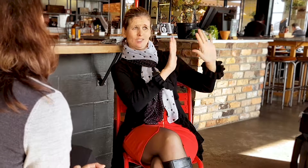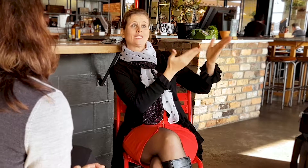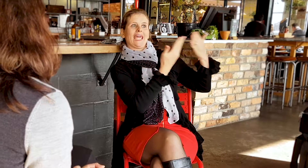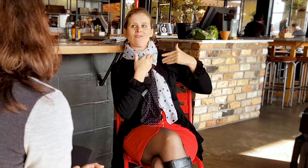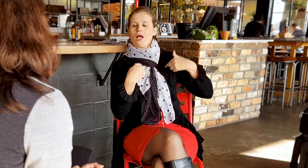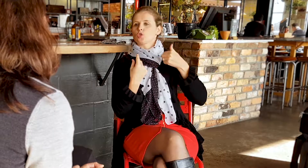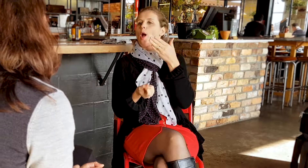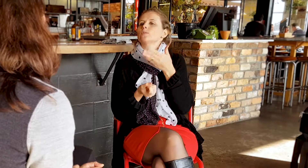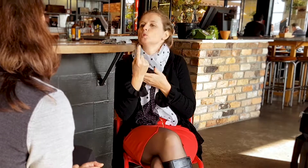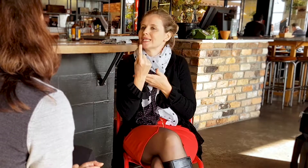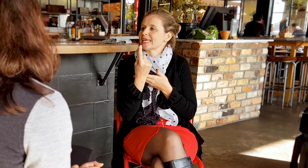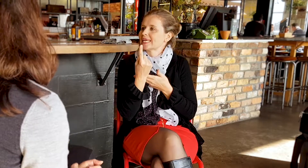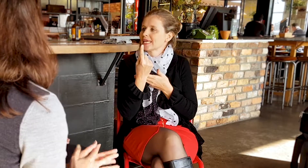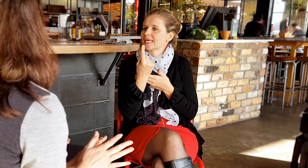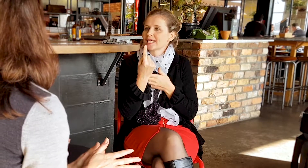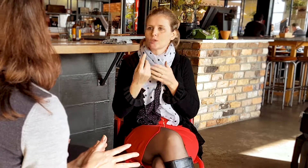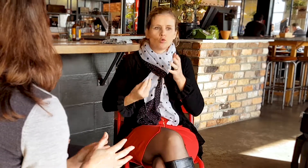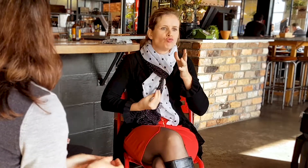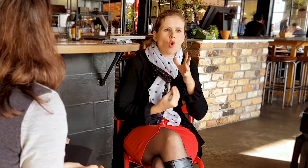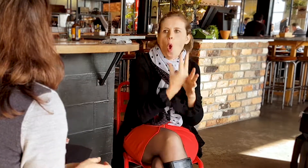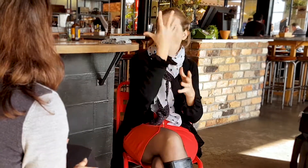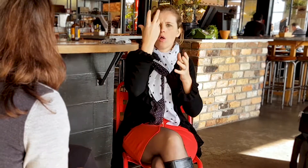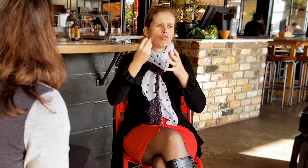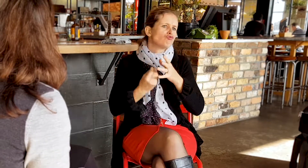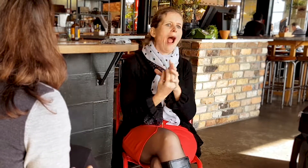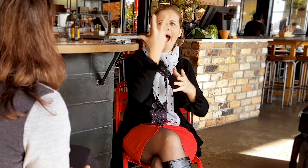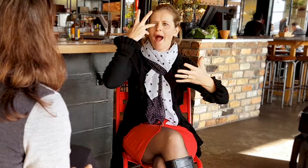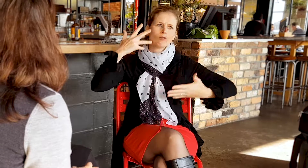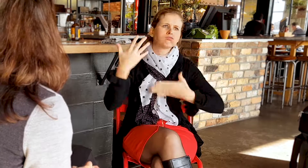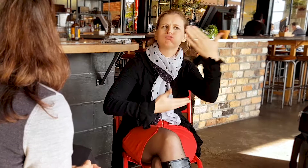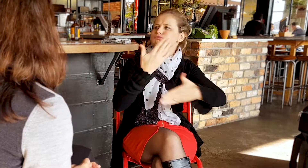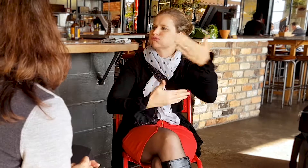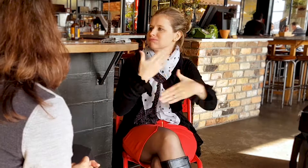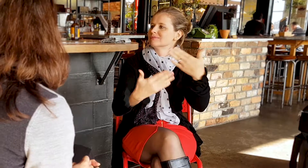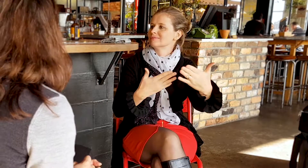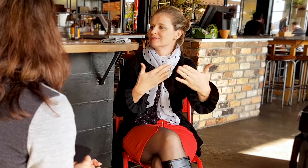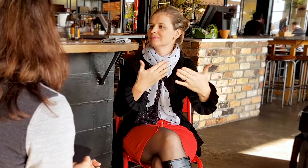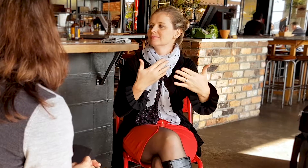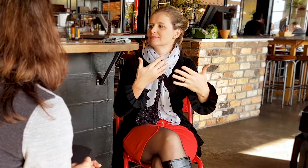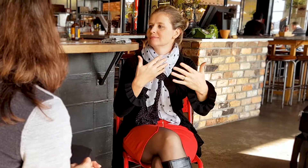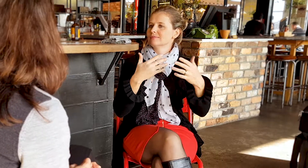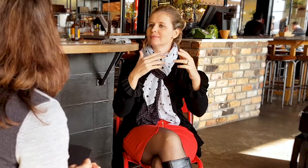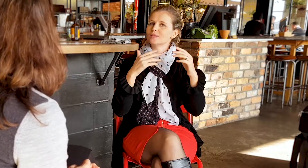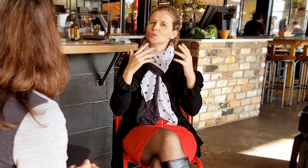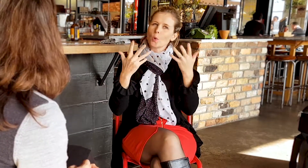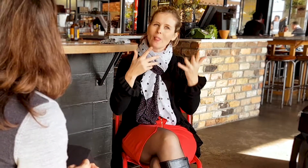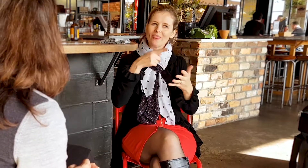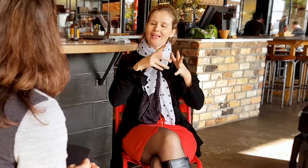value independence, but just, you know, give us that opportunity to develop that, you know, to let us